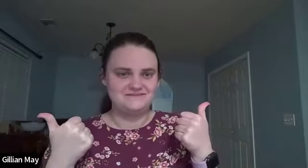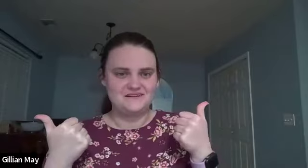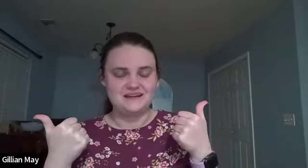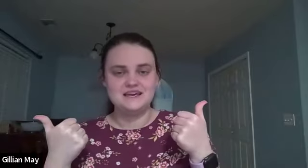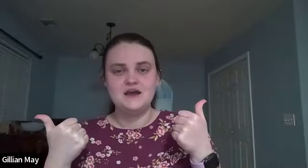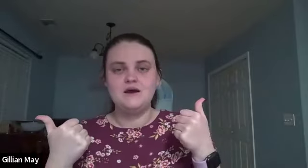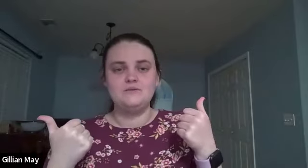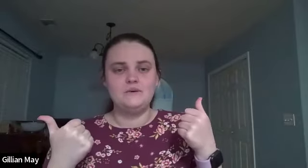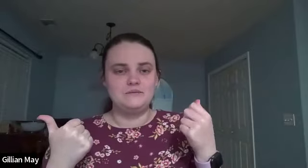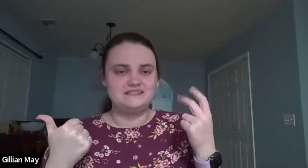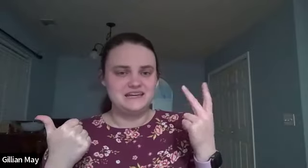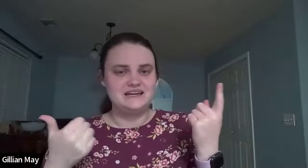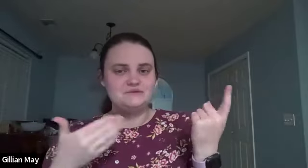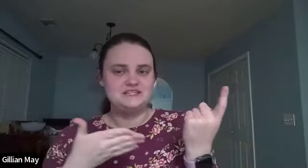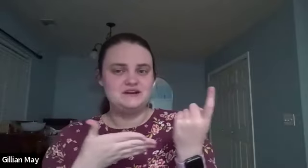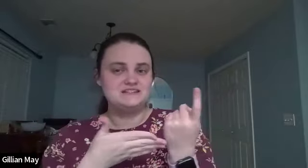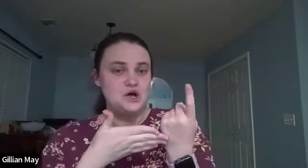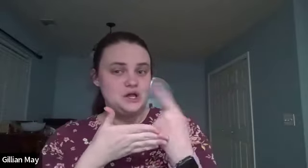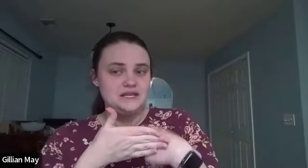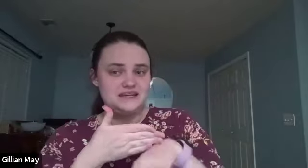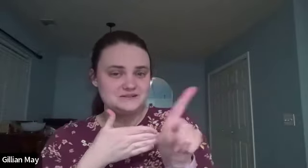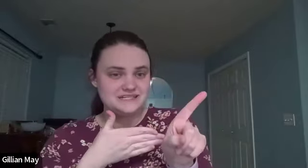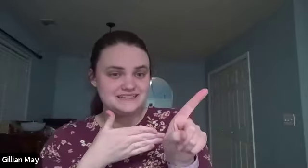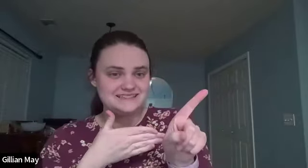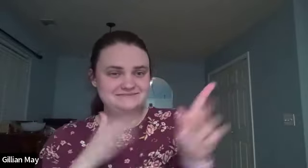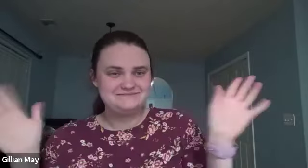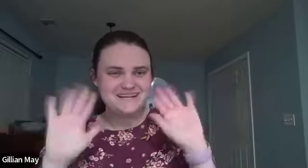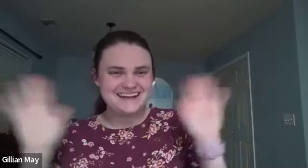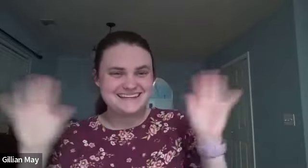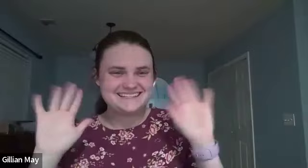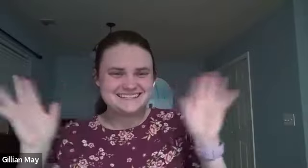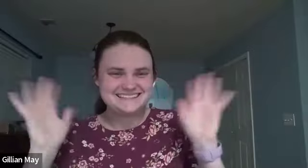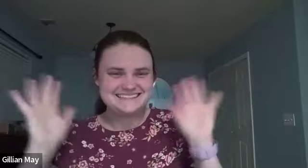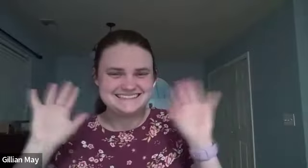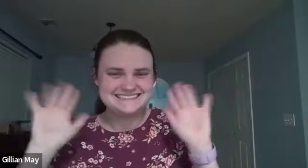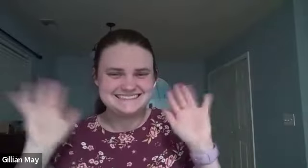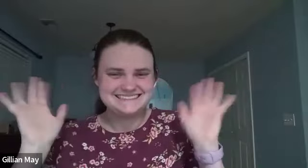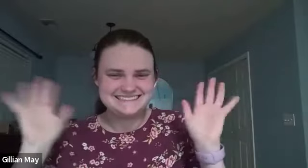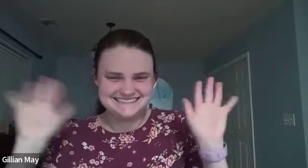All right. Well, Miss Katie and I will see you guys all next week. Bye,